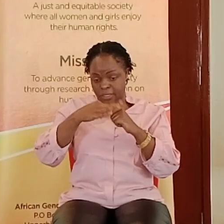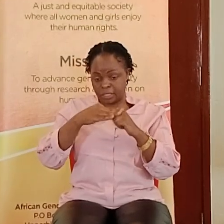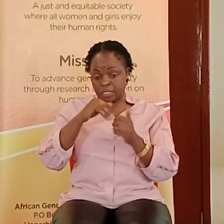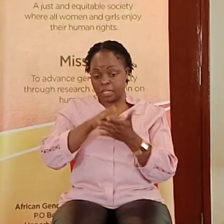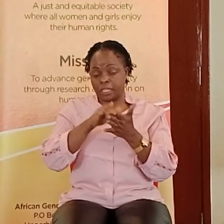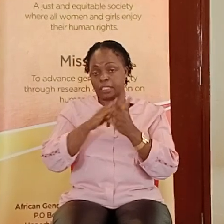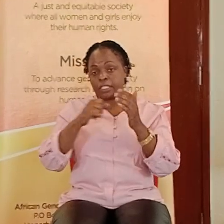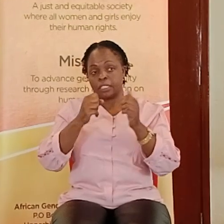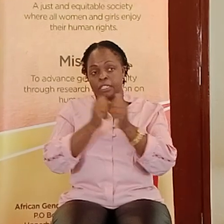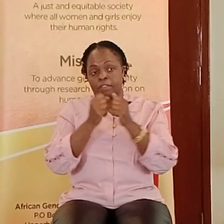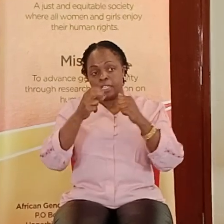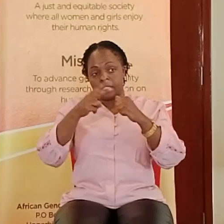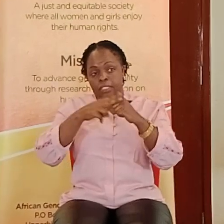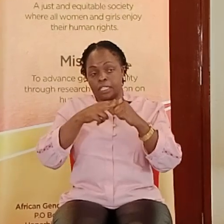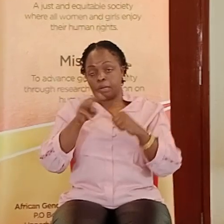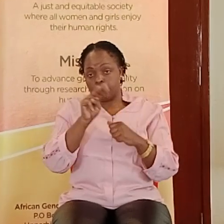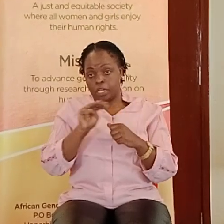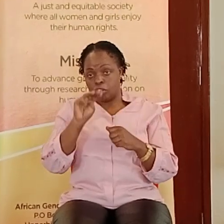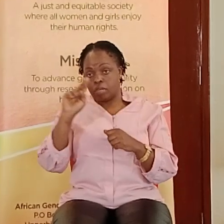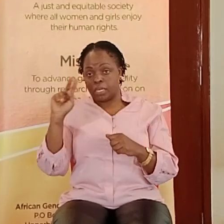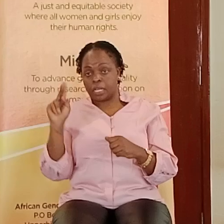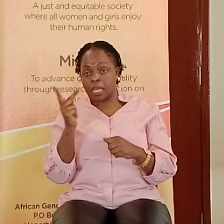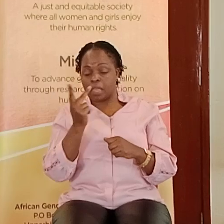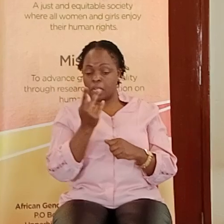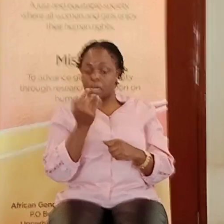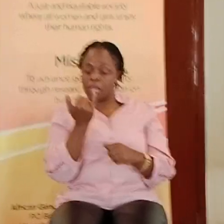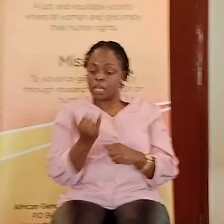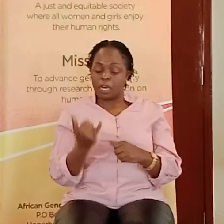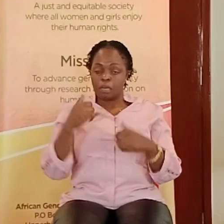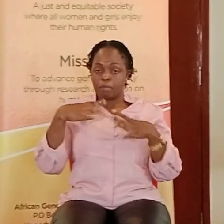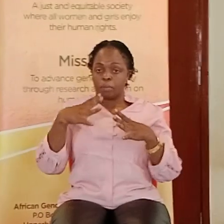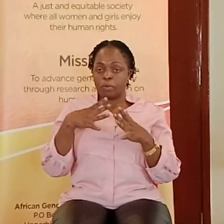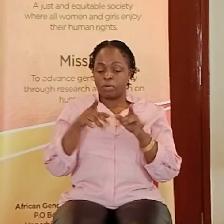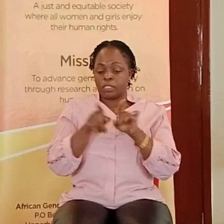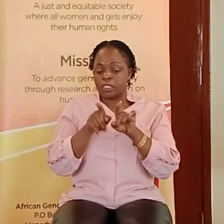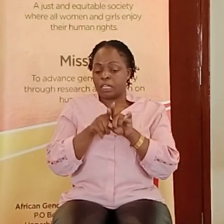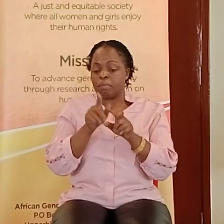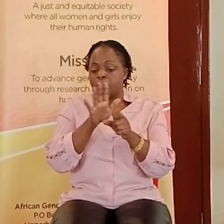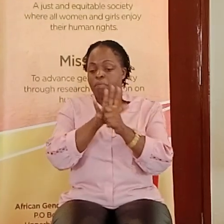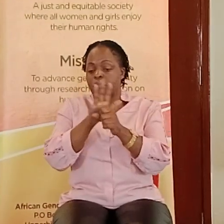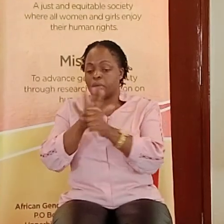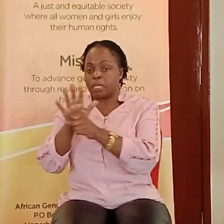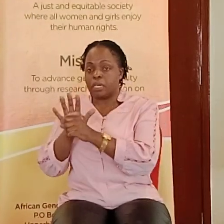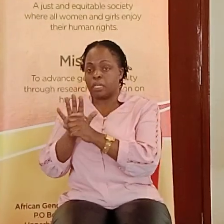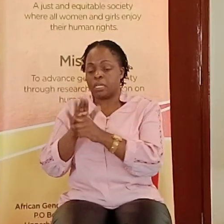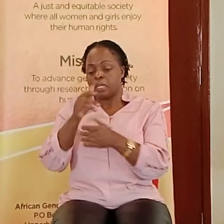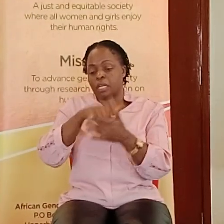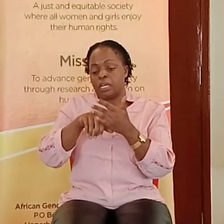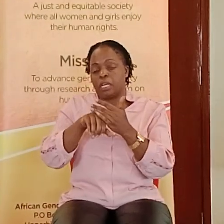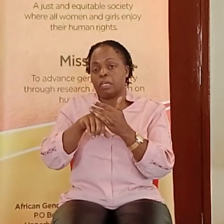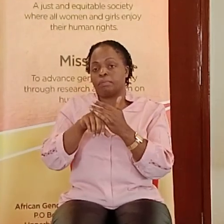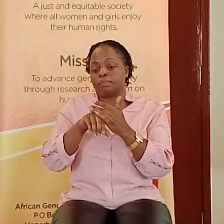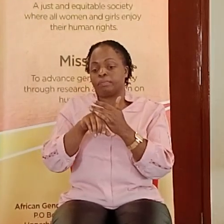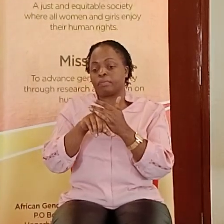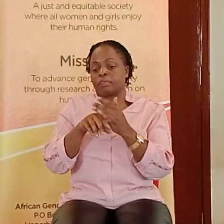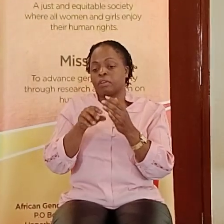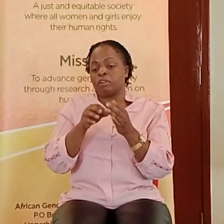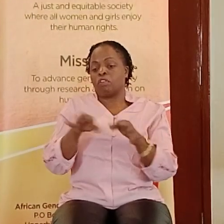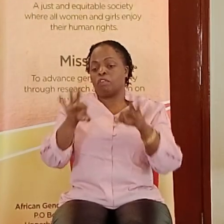million of Kenyans who are young people, and probably many of them in the informal sector. So for sure then, I